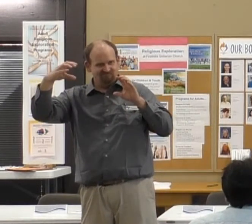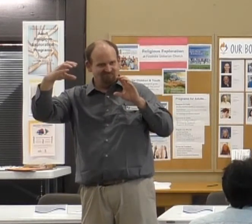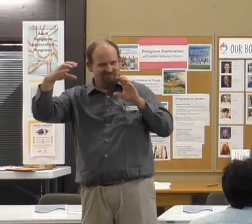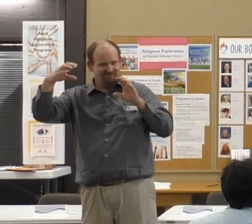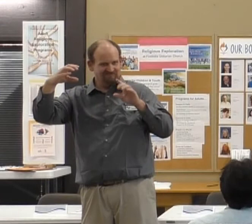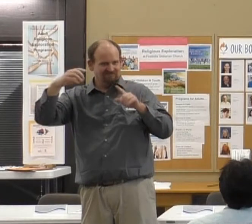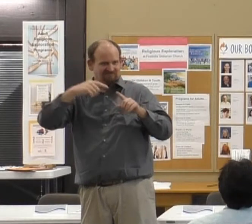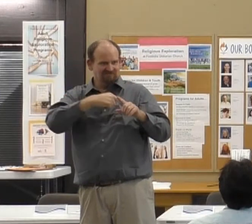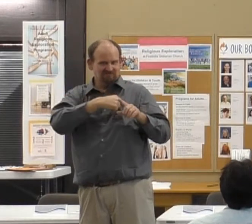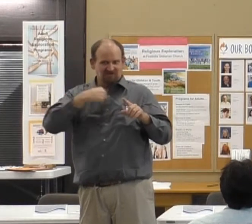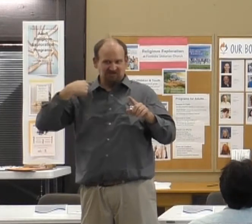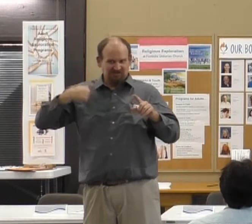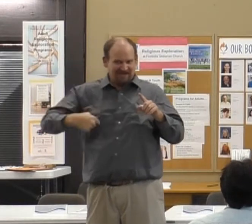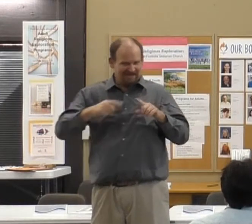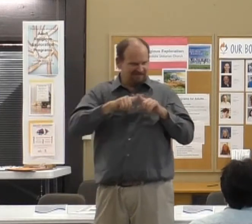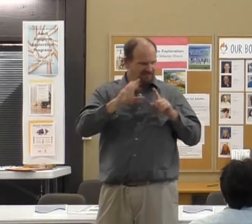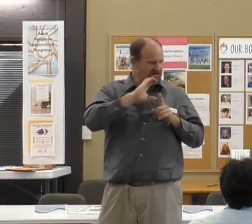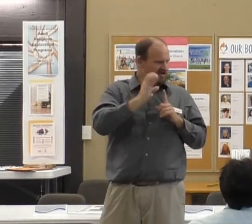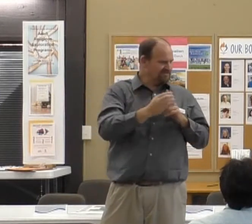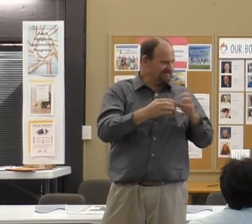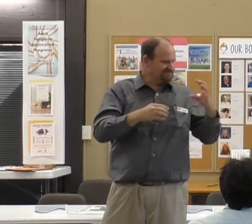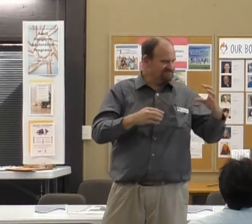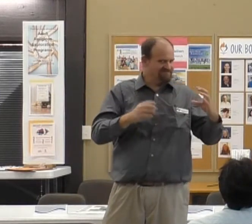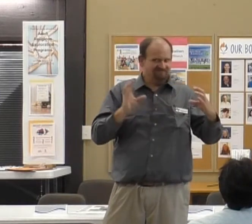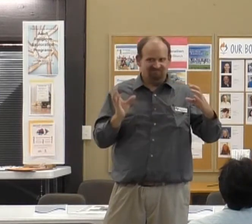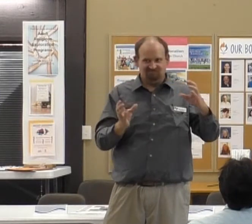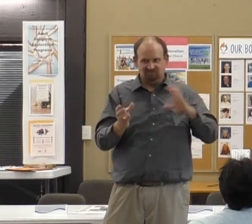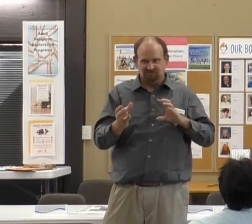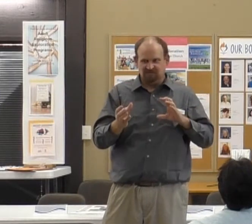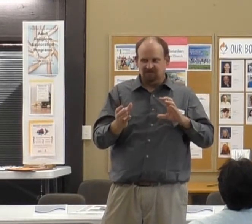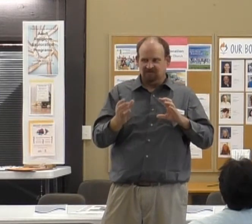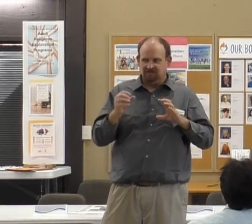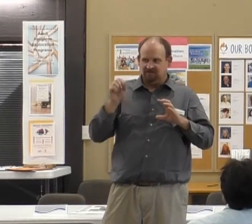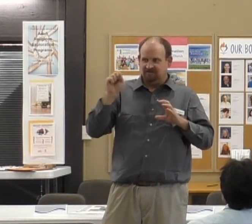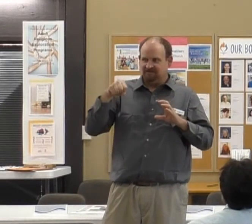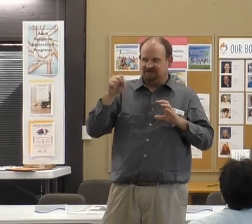we have cultures just here in our melting pot as well.